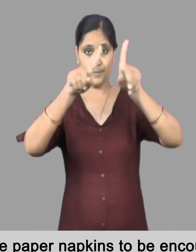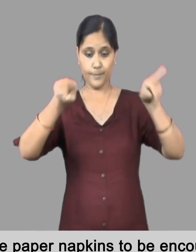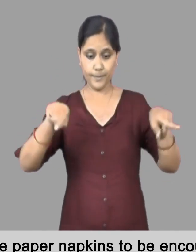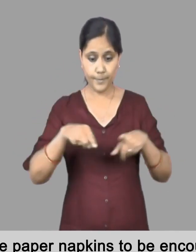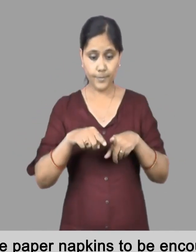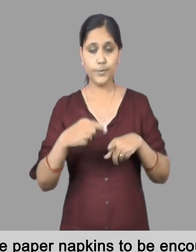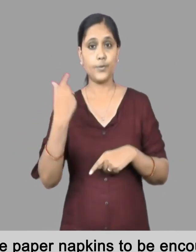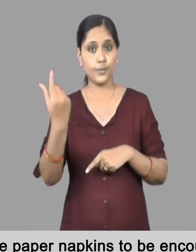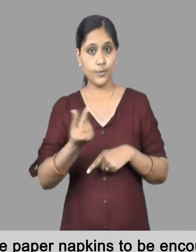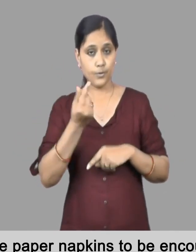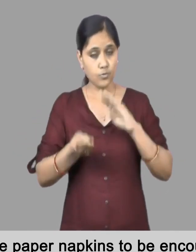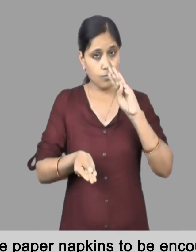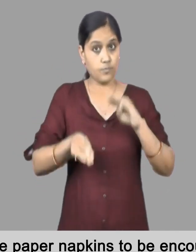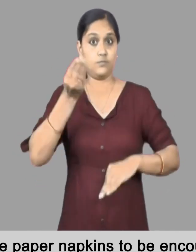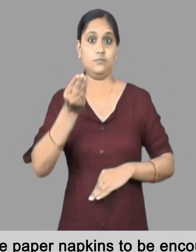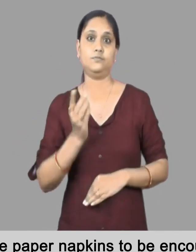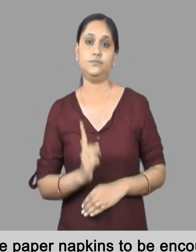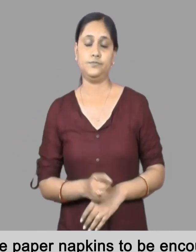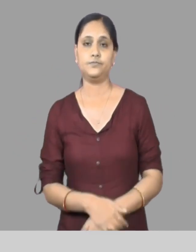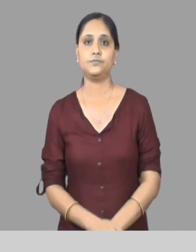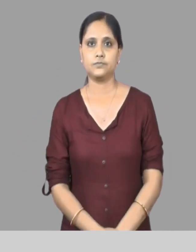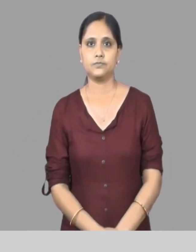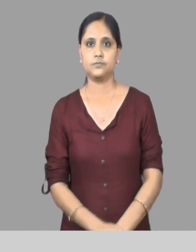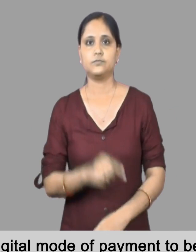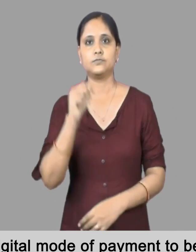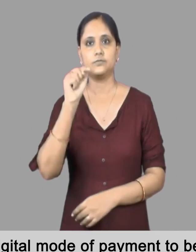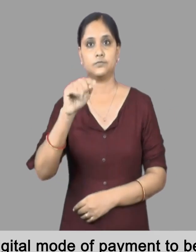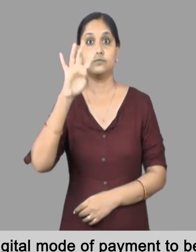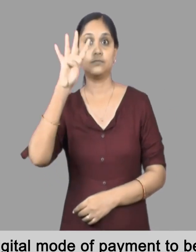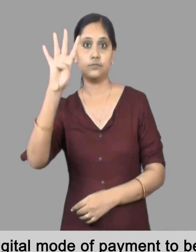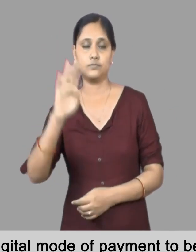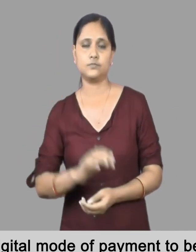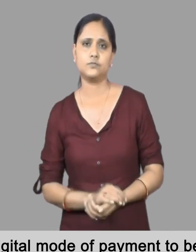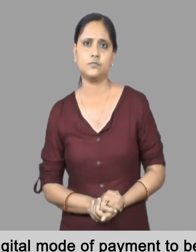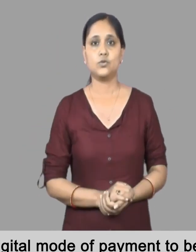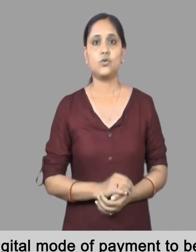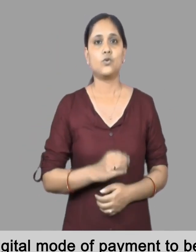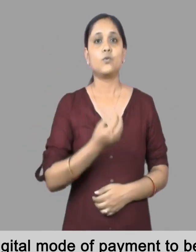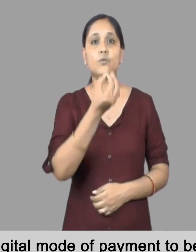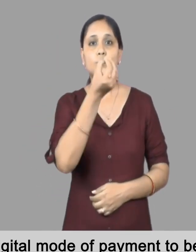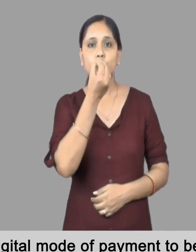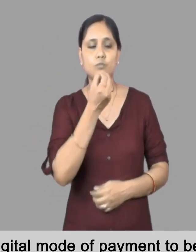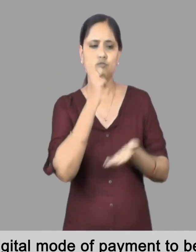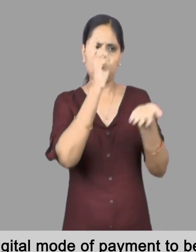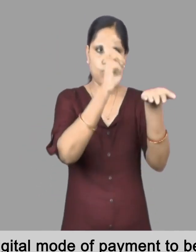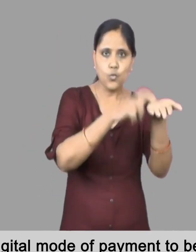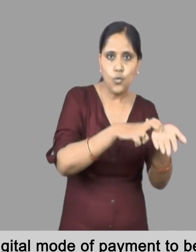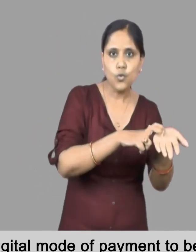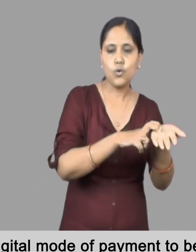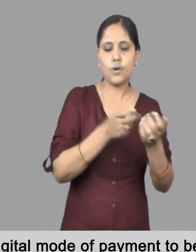napkins to be encouraged. Point 4. contactless mode